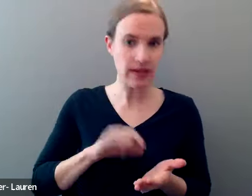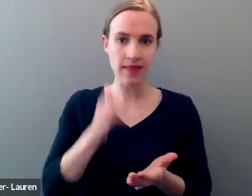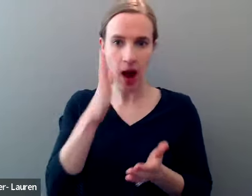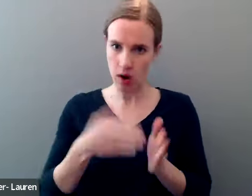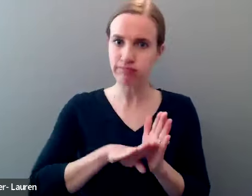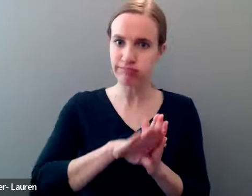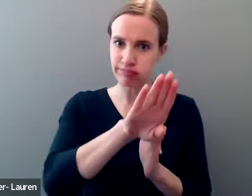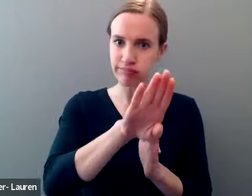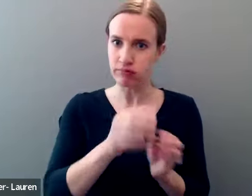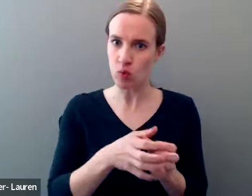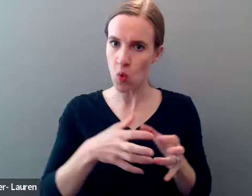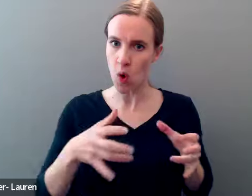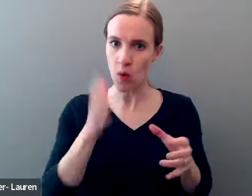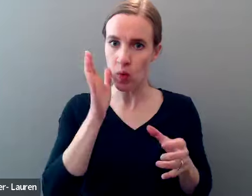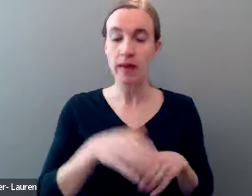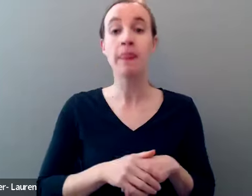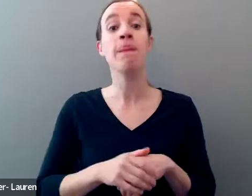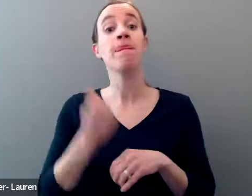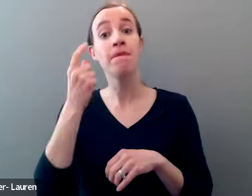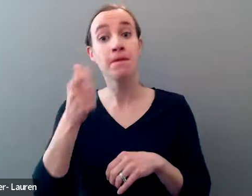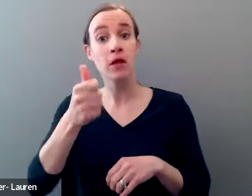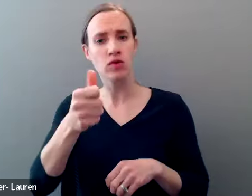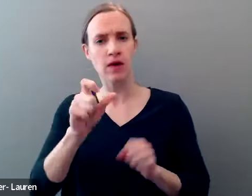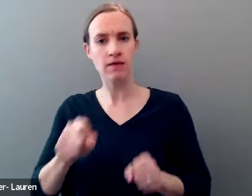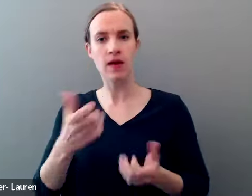pay attention to the pleasant and neutral sensations,